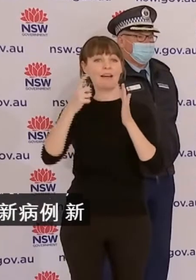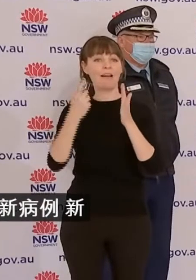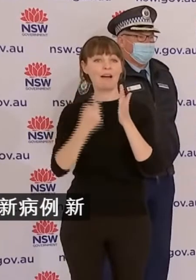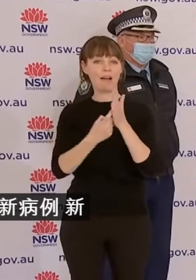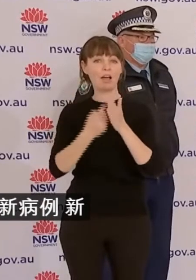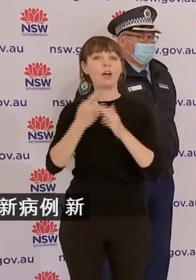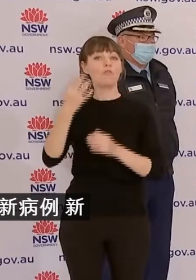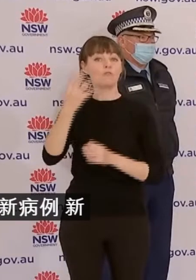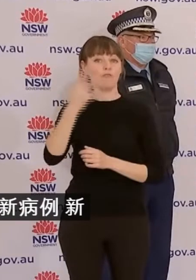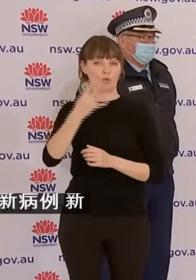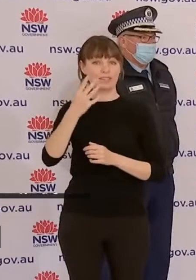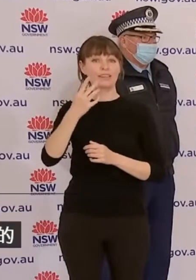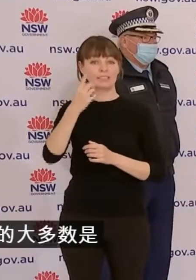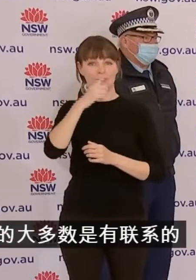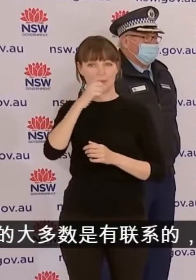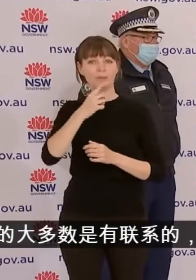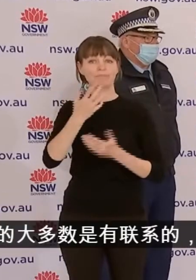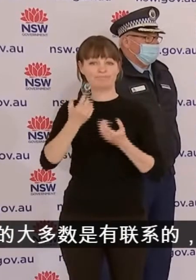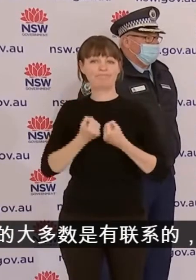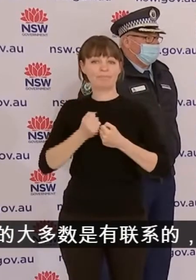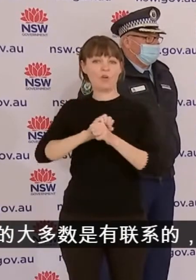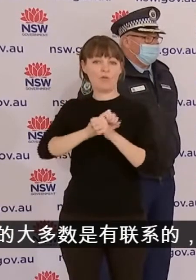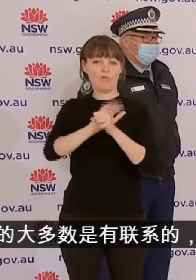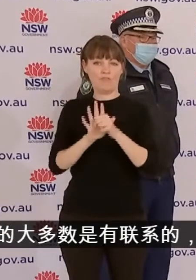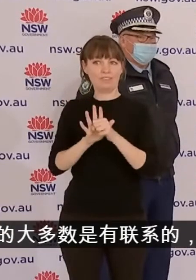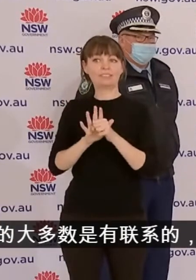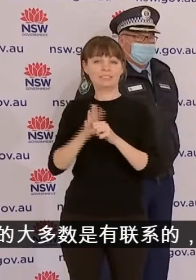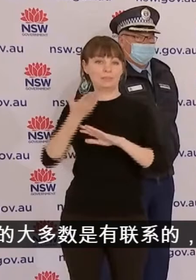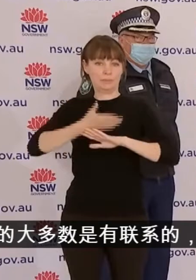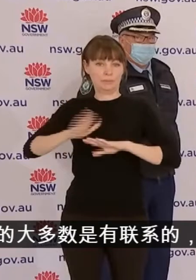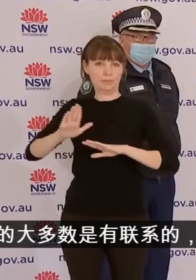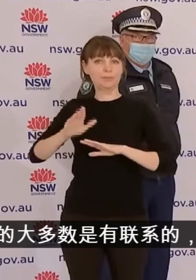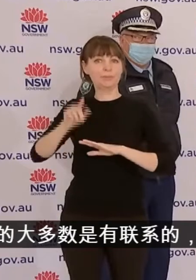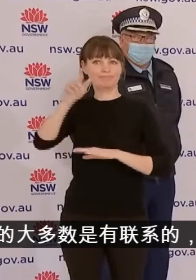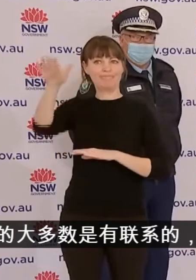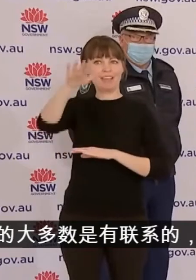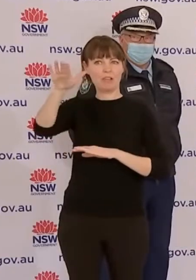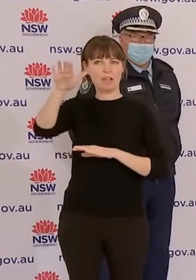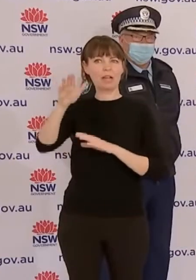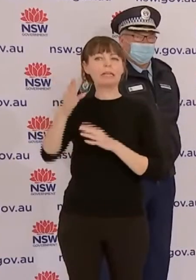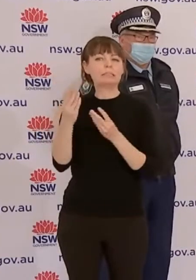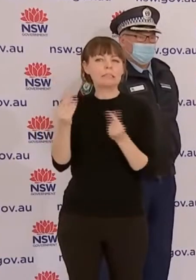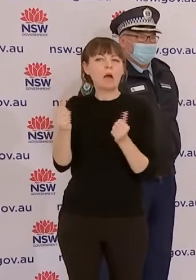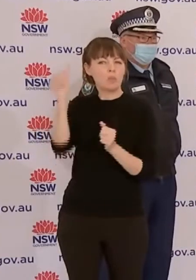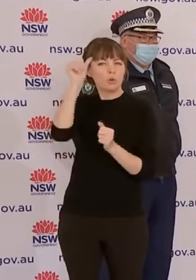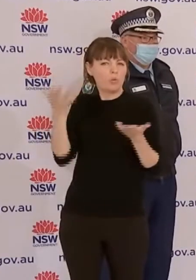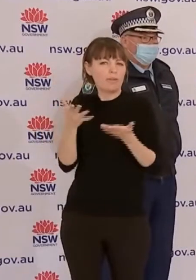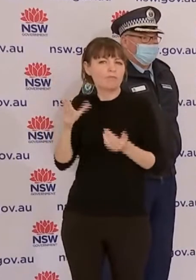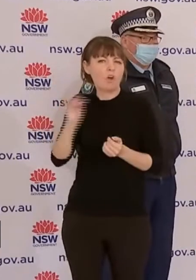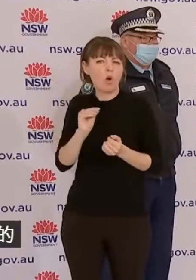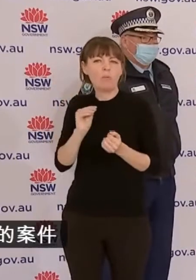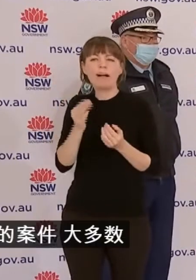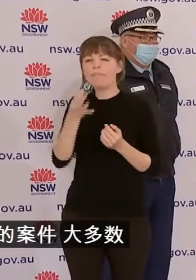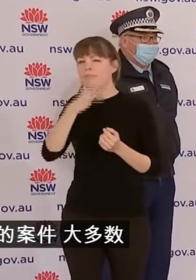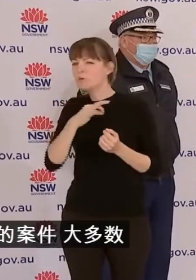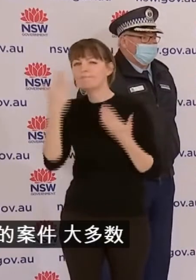New England. The majority of those cases are linked, but some are still unlinked, and those unlinked cases are the ones that